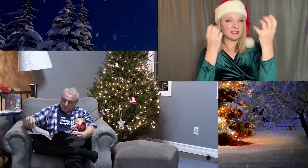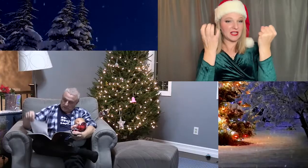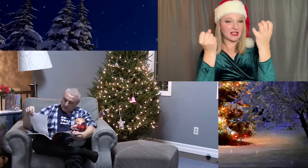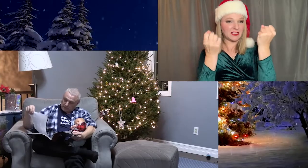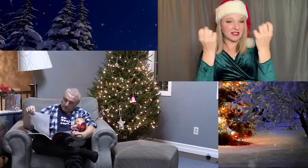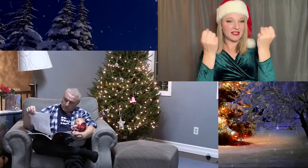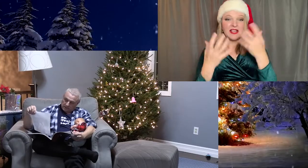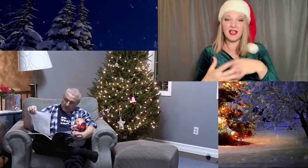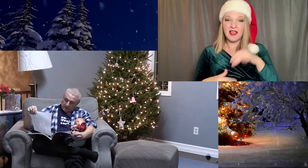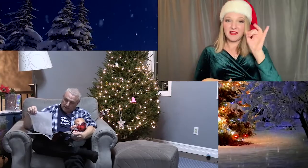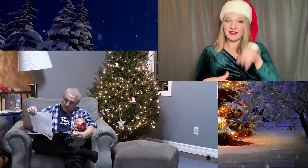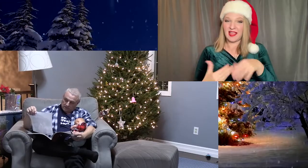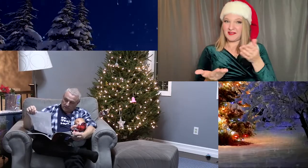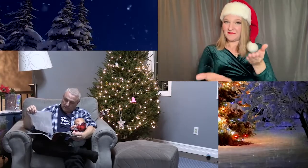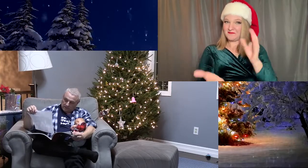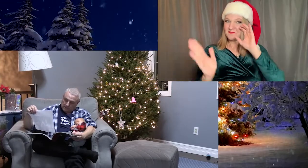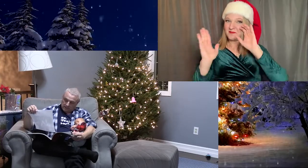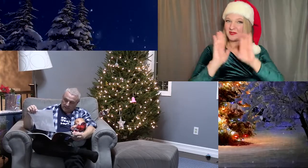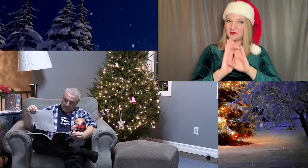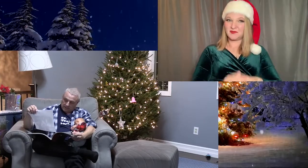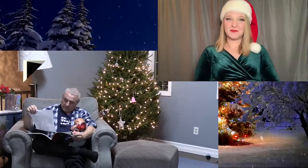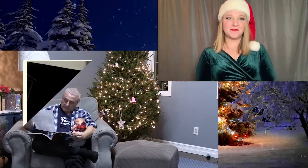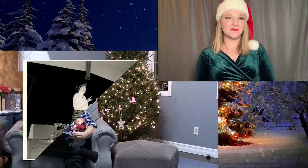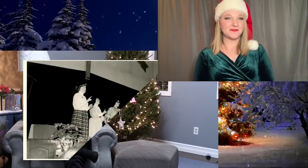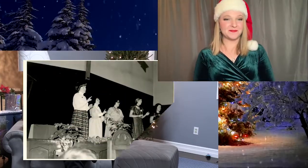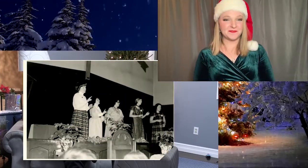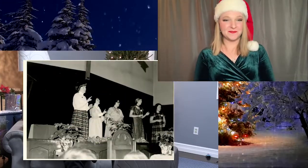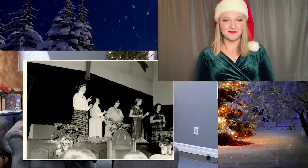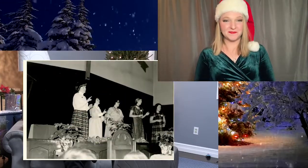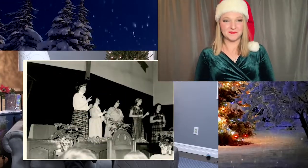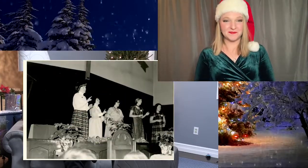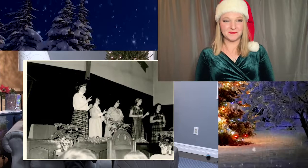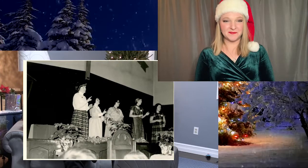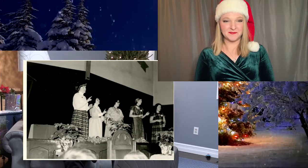other, and that's what that kind of looked like that.